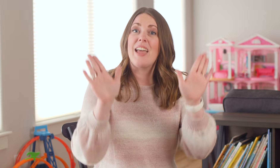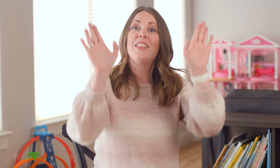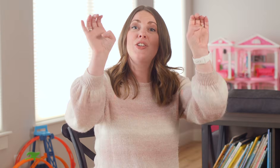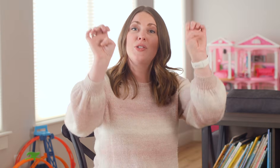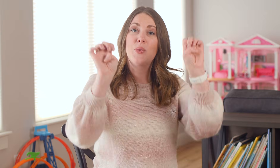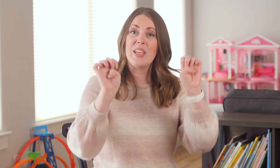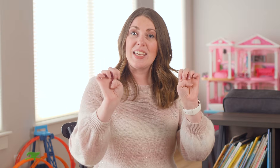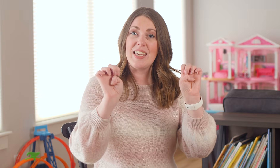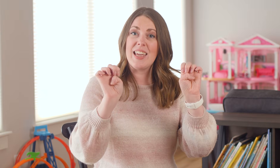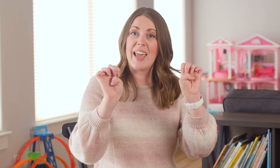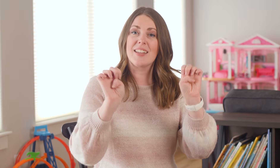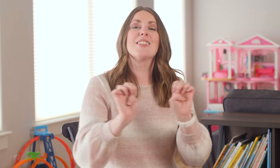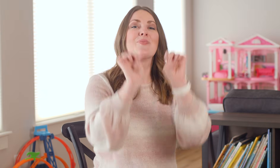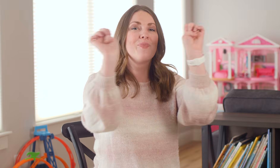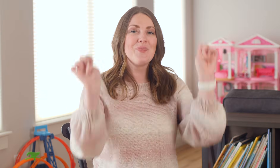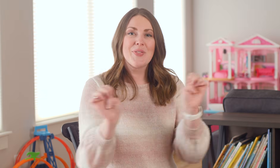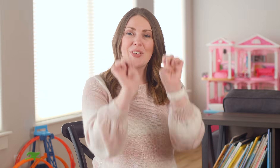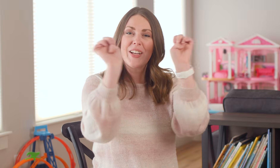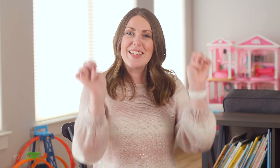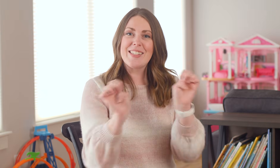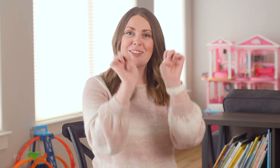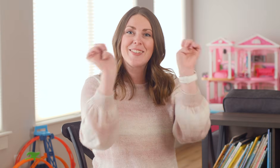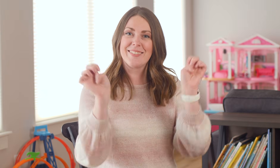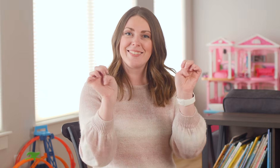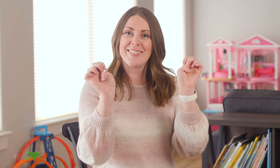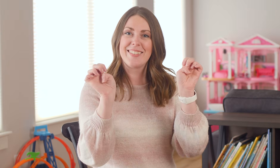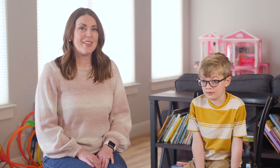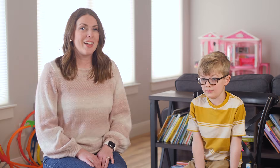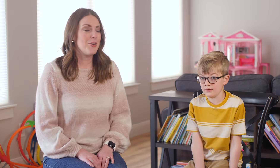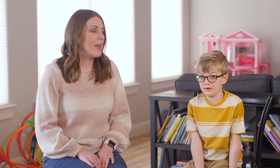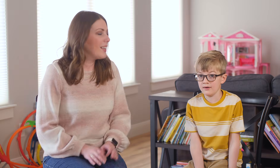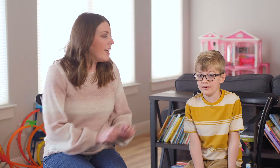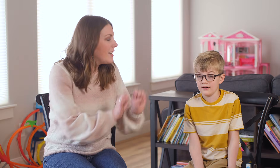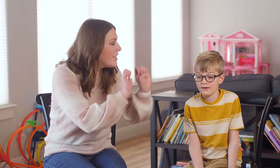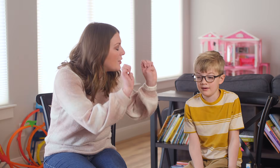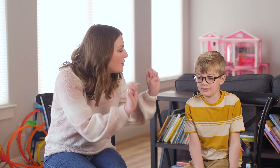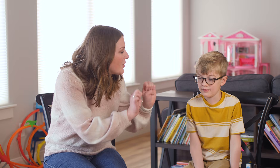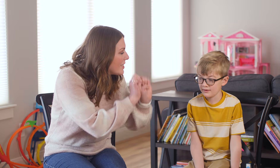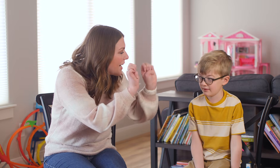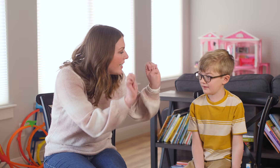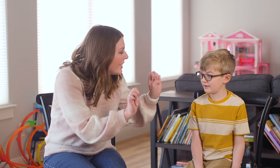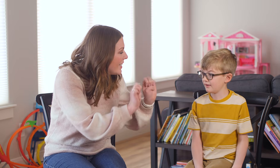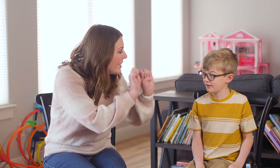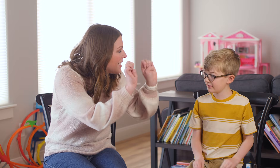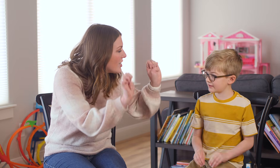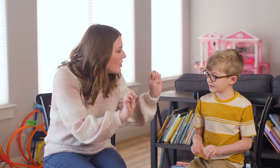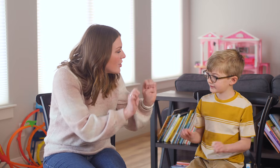then you do E-hands for Easter. Okay, Lane, can you do the sign Easter?